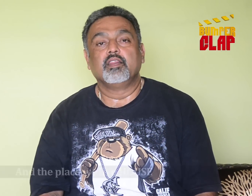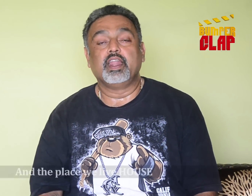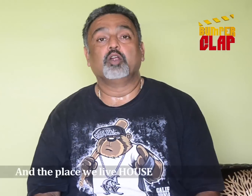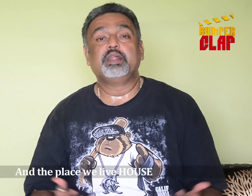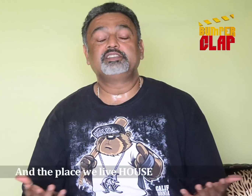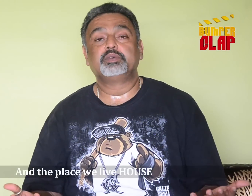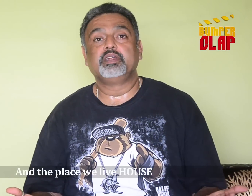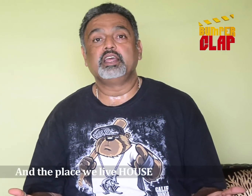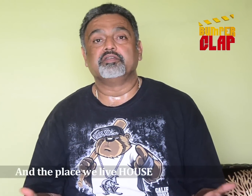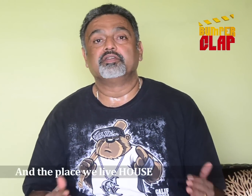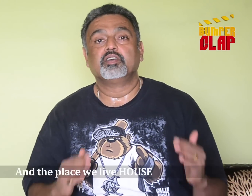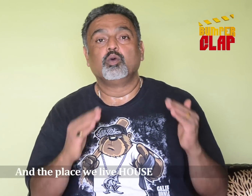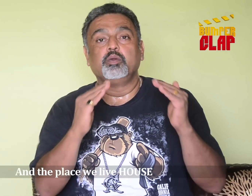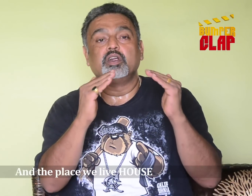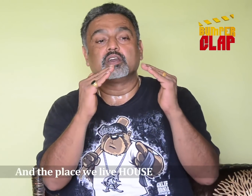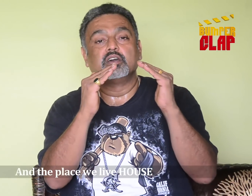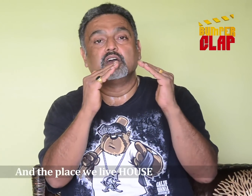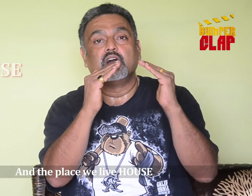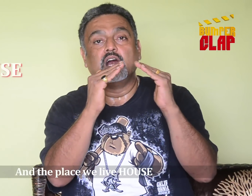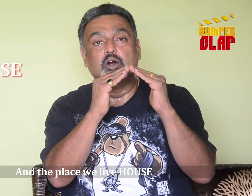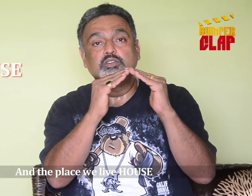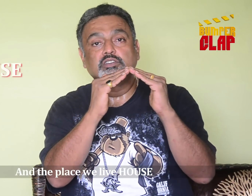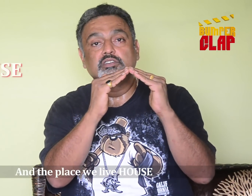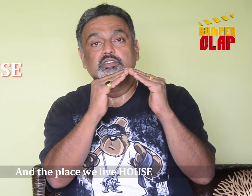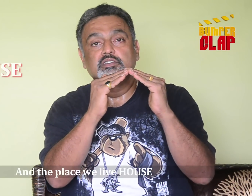Then our places where we live, where we work. House,